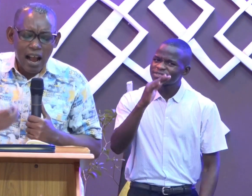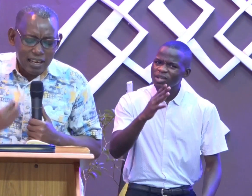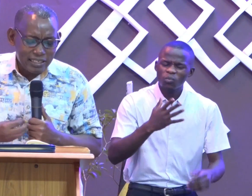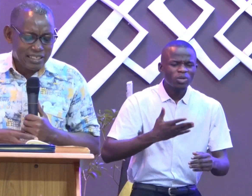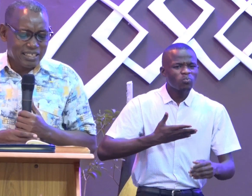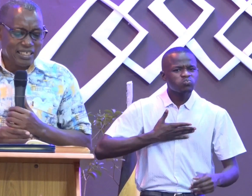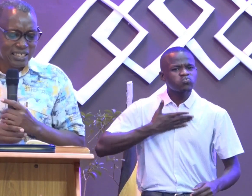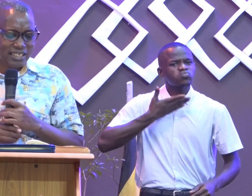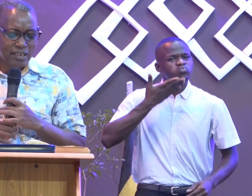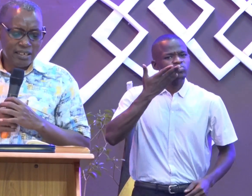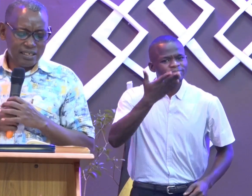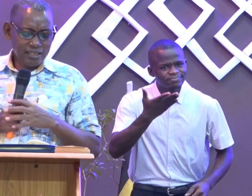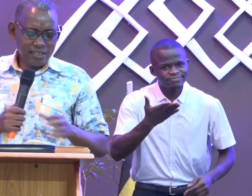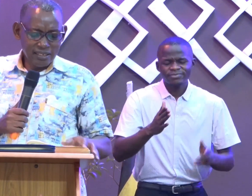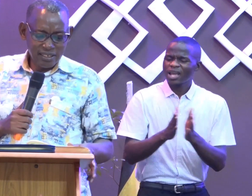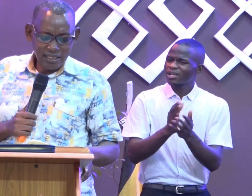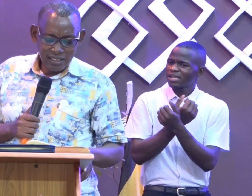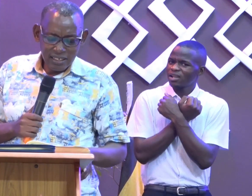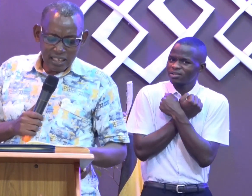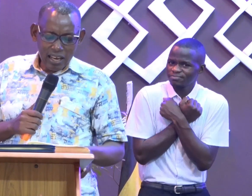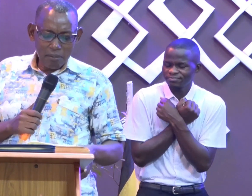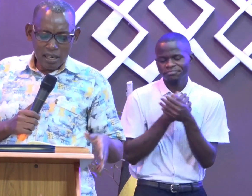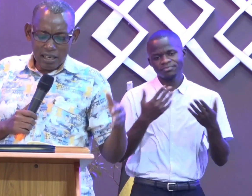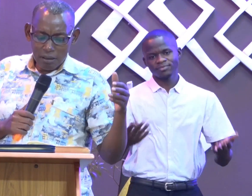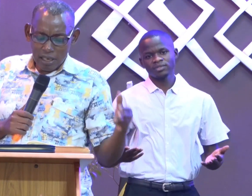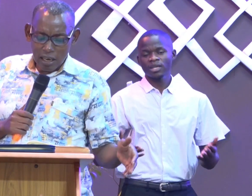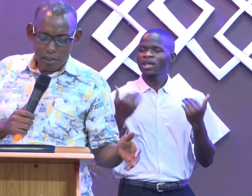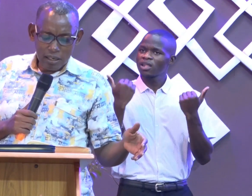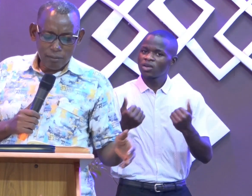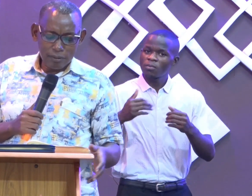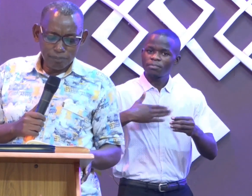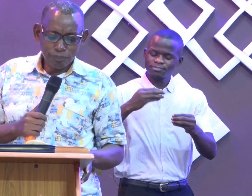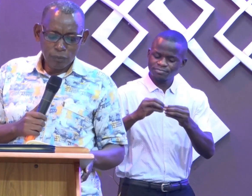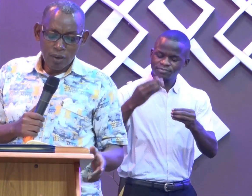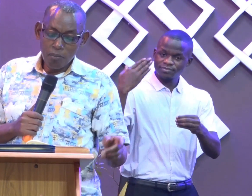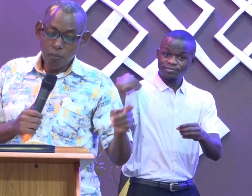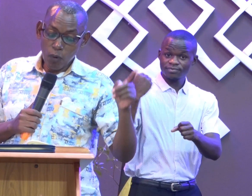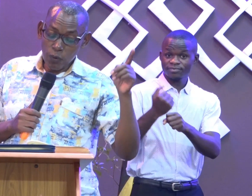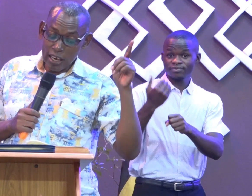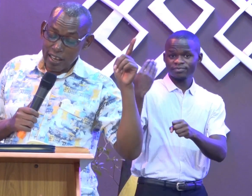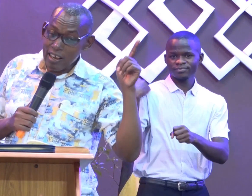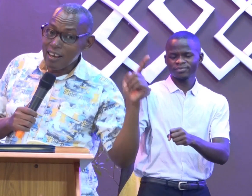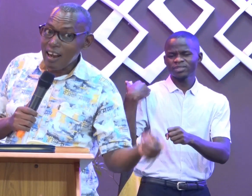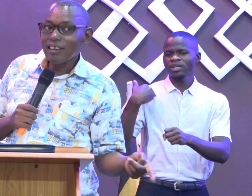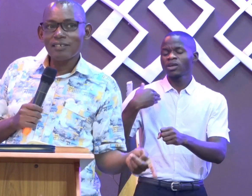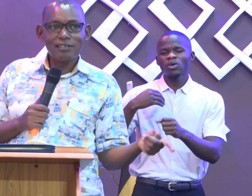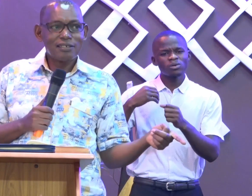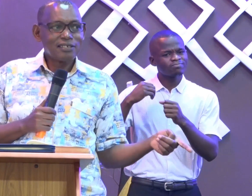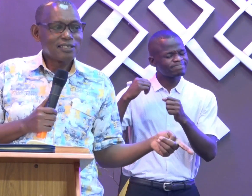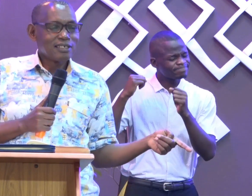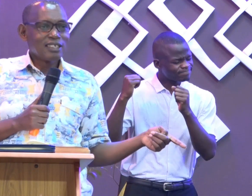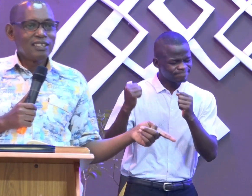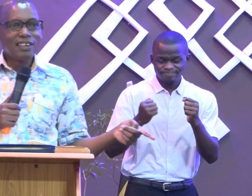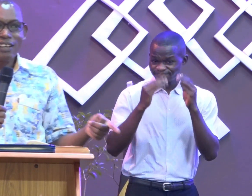okwagaliza obwagazi. He speaks out of a good heart. Kale baganda banga abaagalwa. Therefore my beloved brethren.